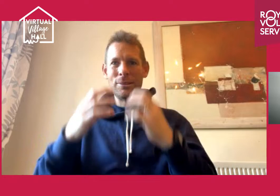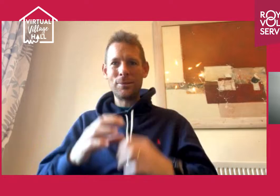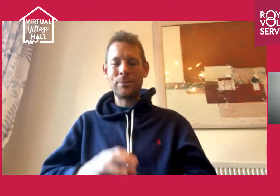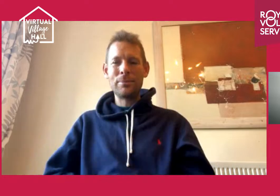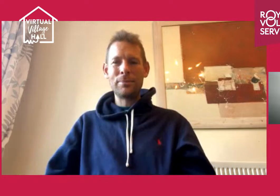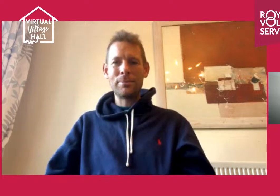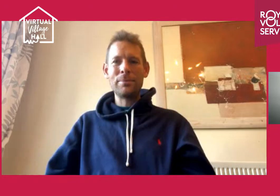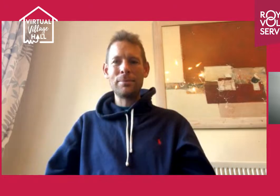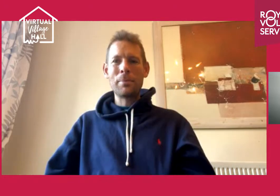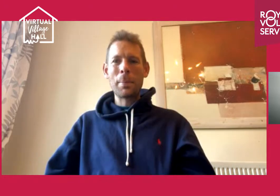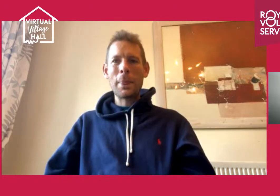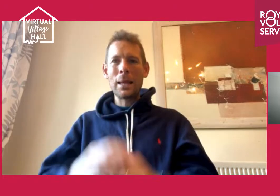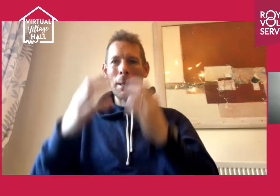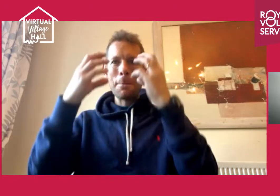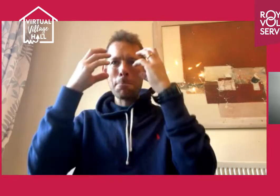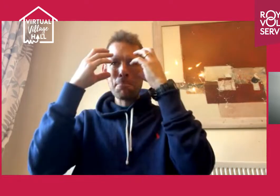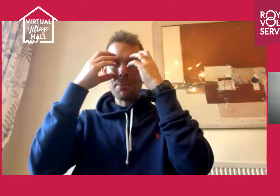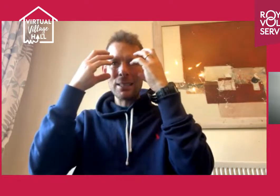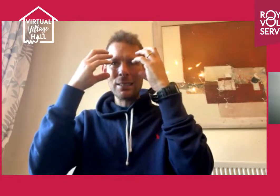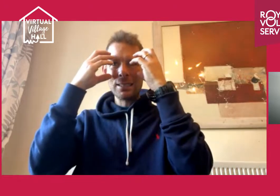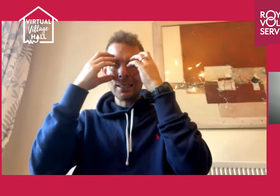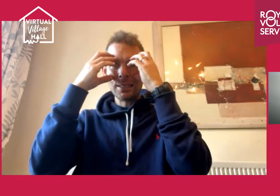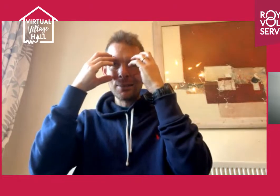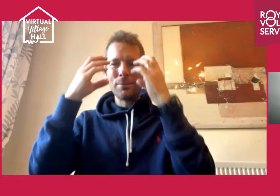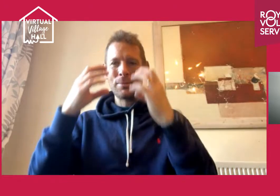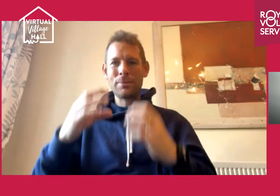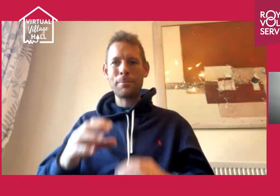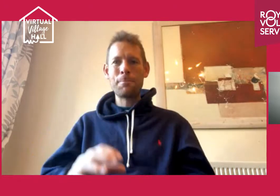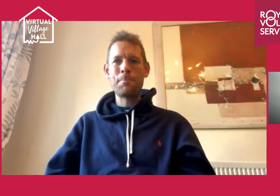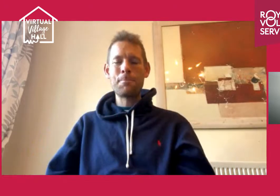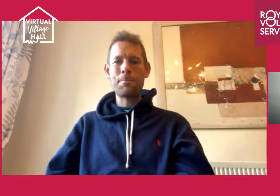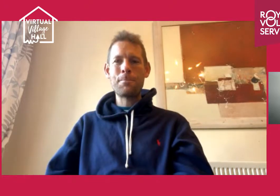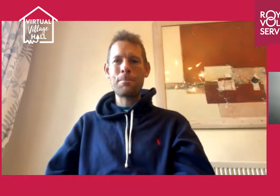Panda is signed like this. Panda.